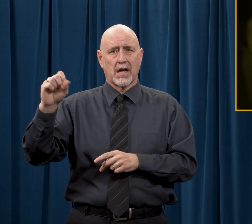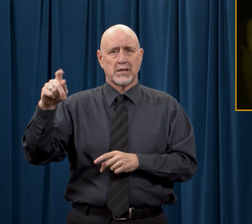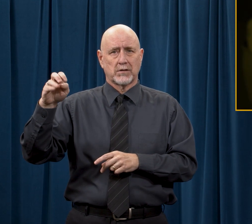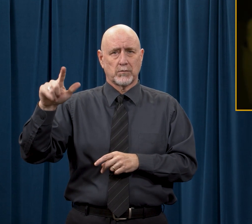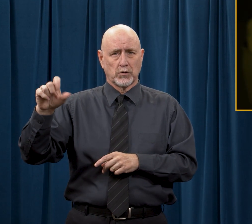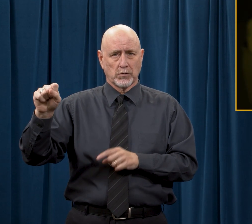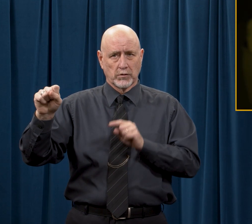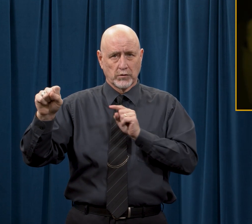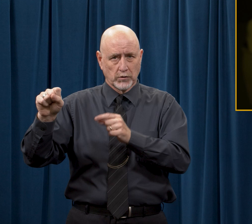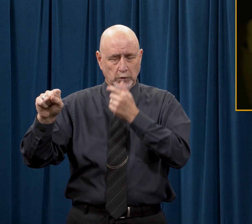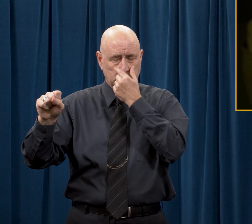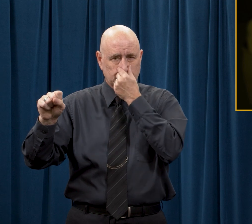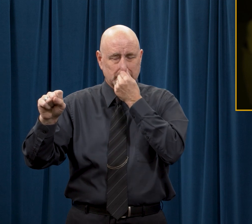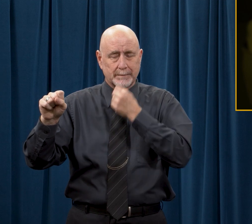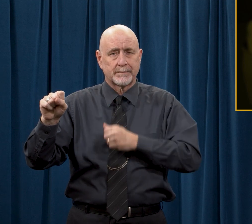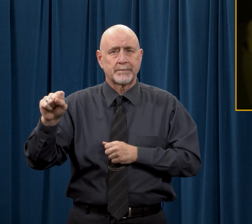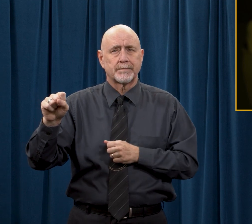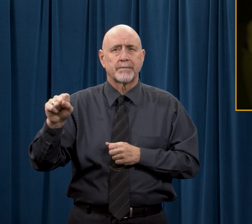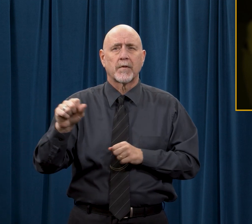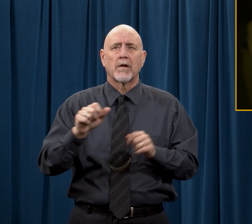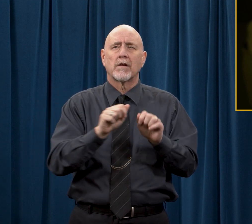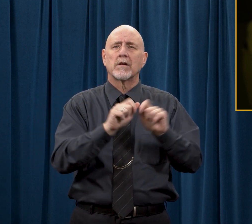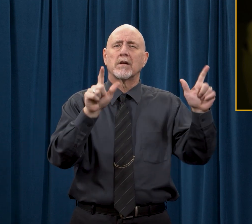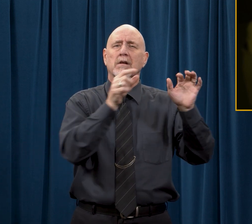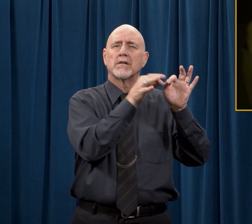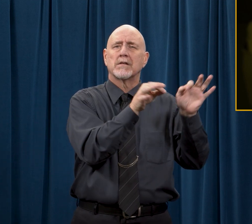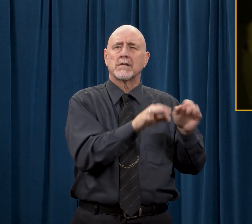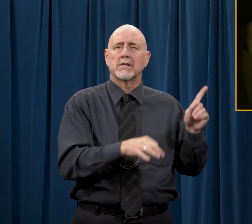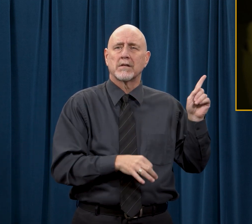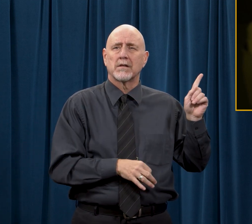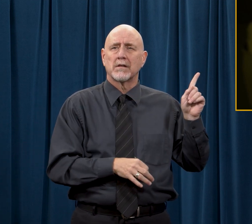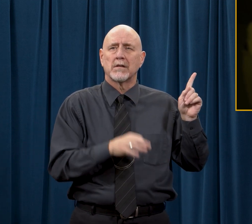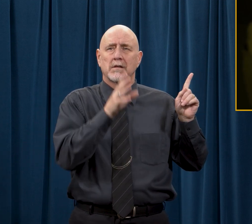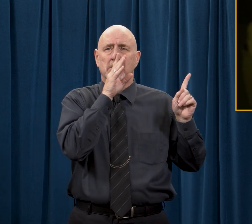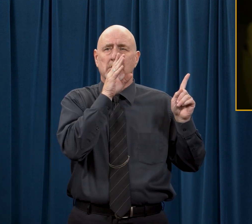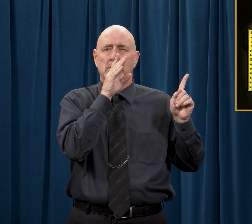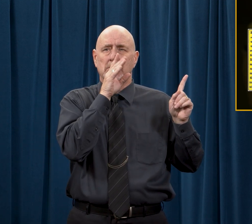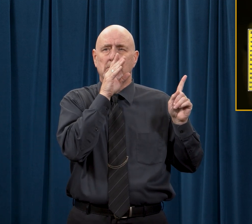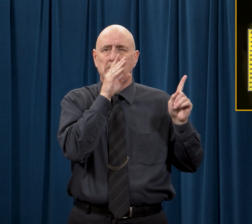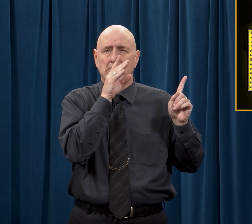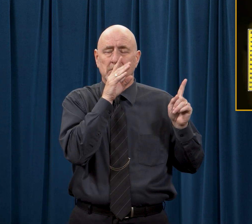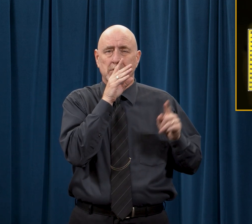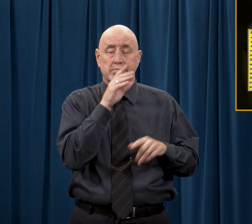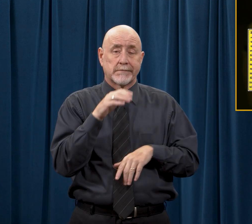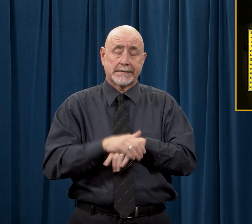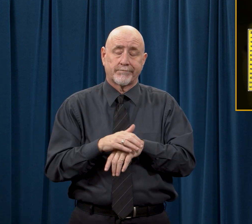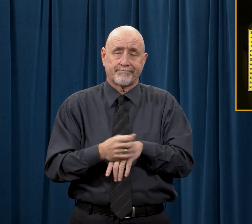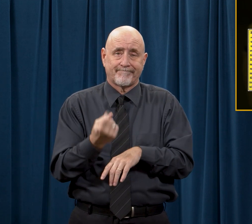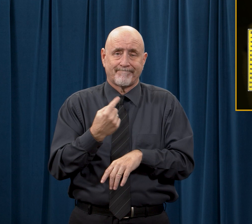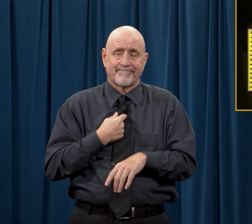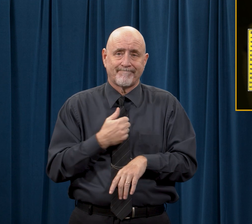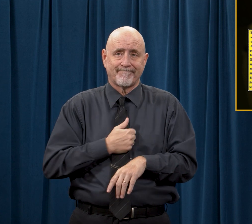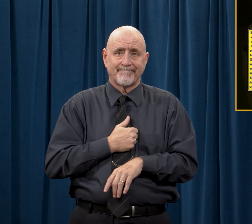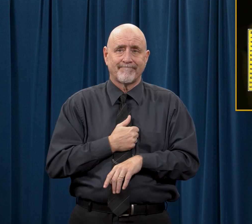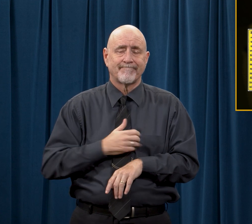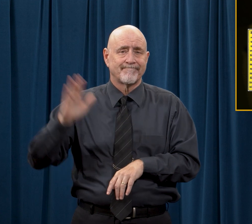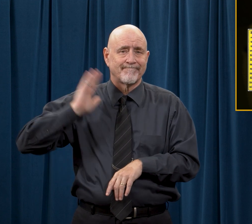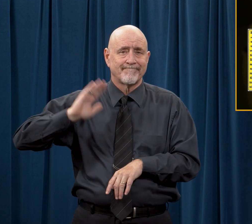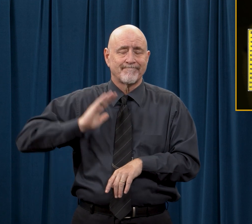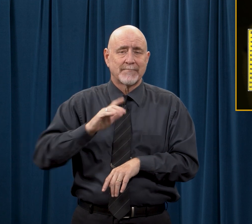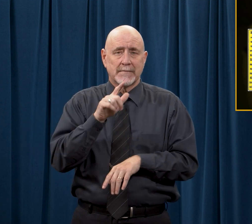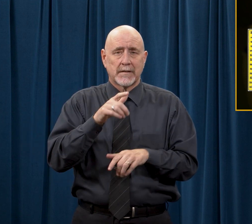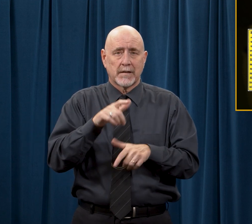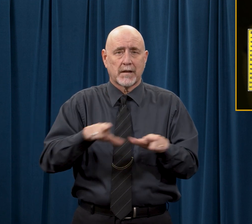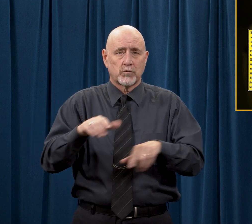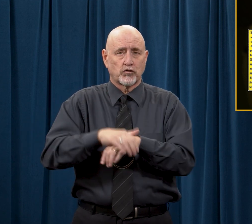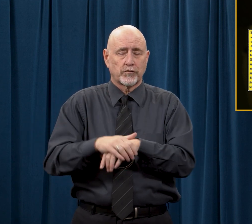the WESSEX Gospels. Look at the first couple of lines. It reads, Sothlyse ut auda